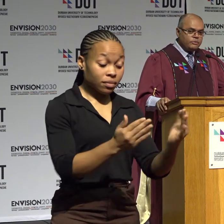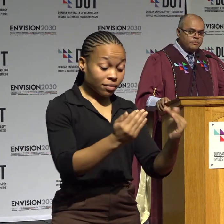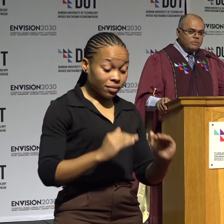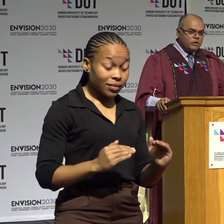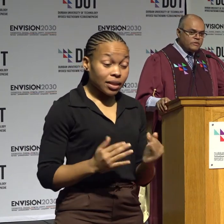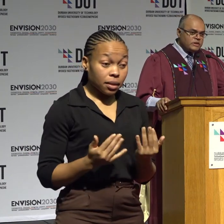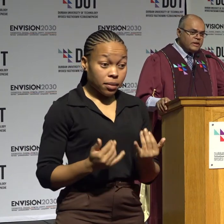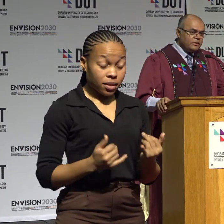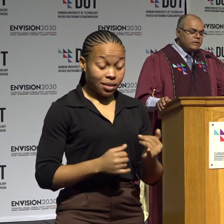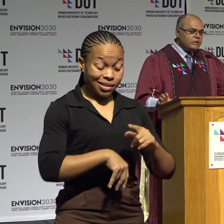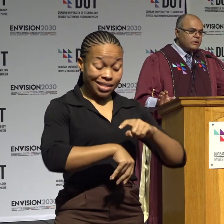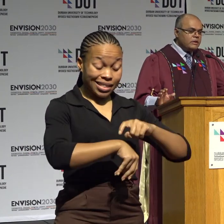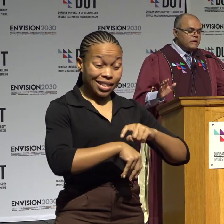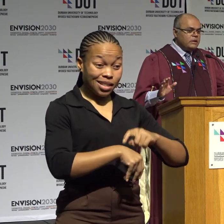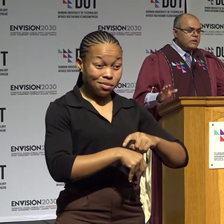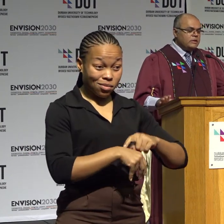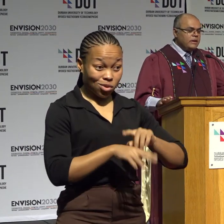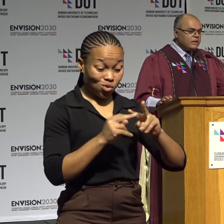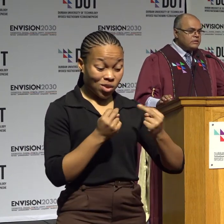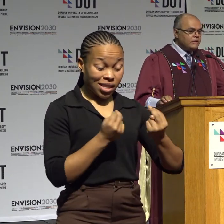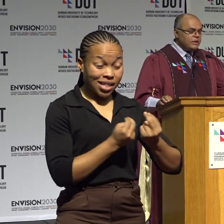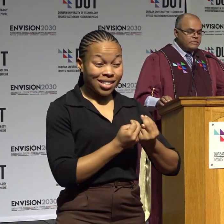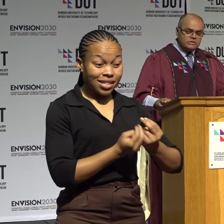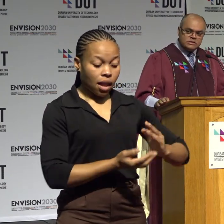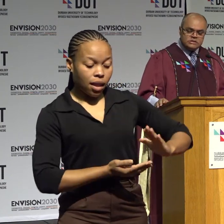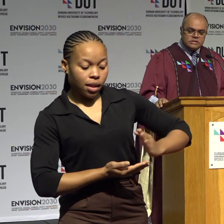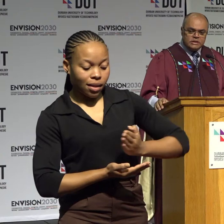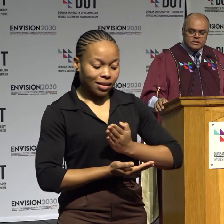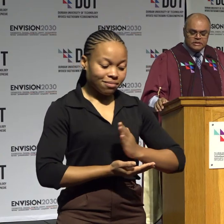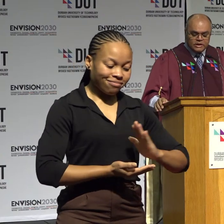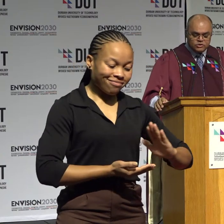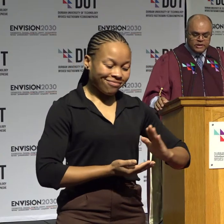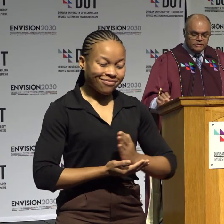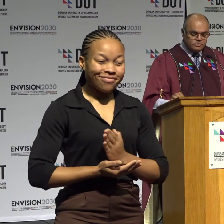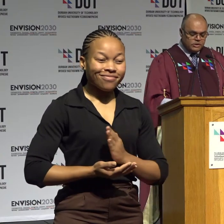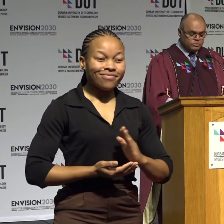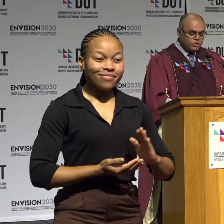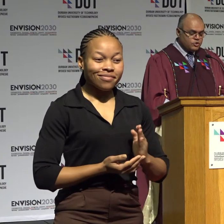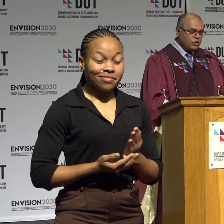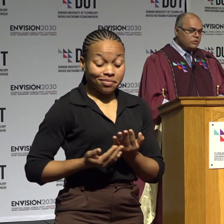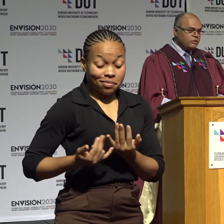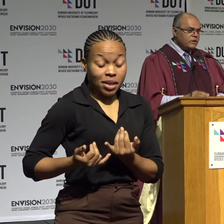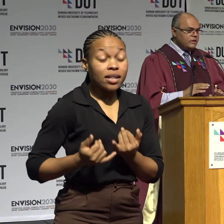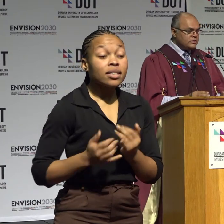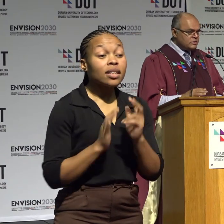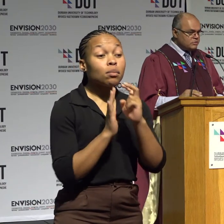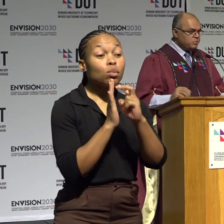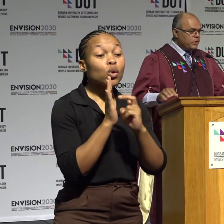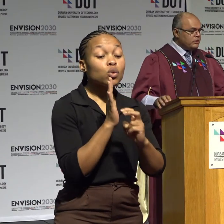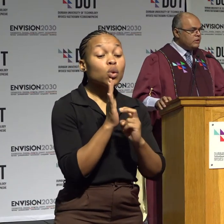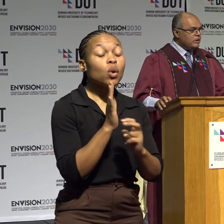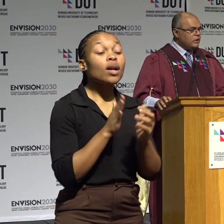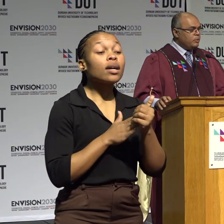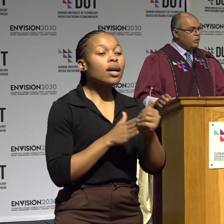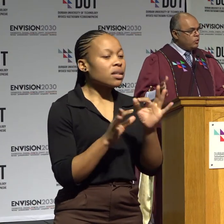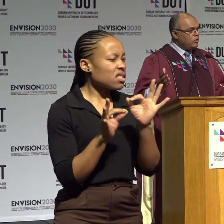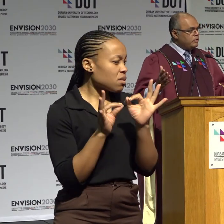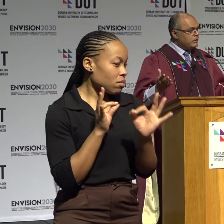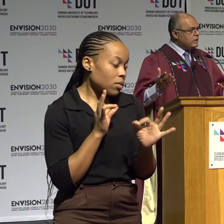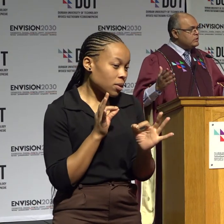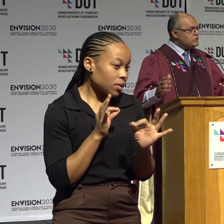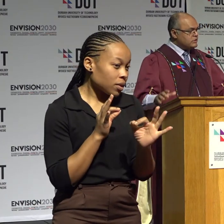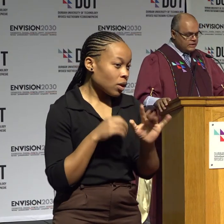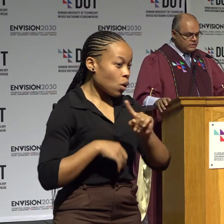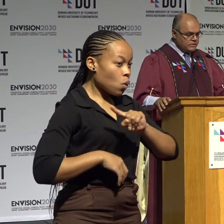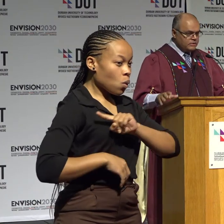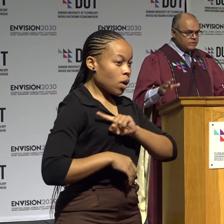of the Republic of South Africa. The act that governs the National Anthem and the protocol is a simple one, We all